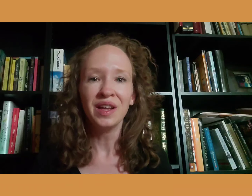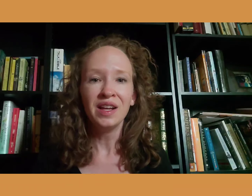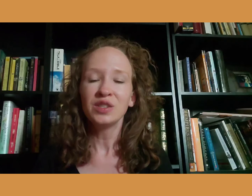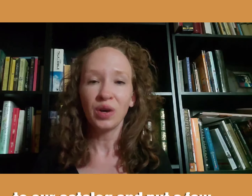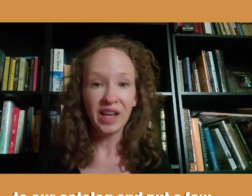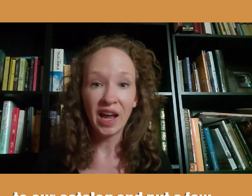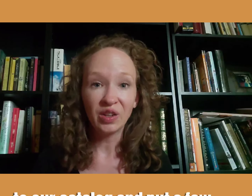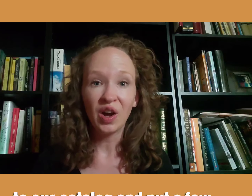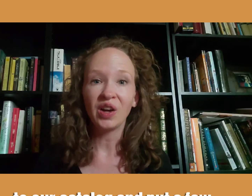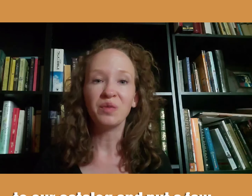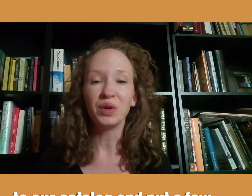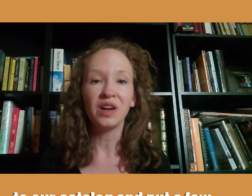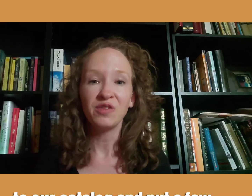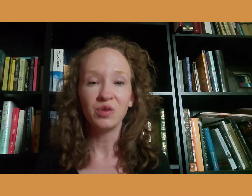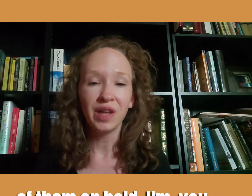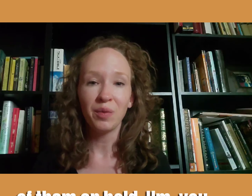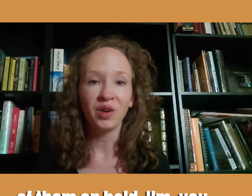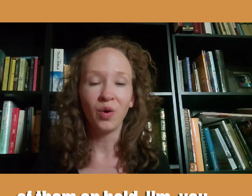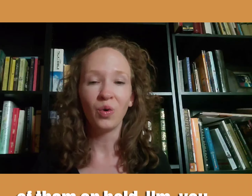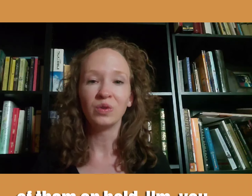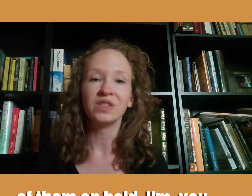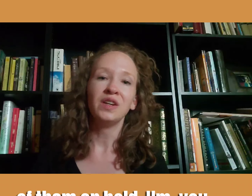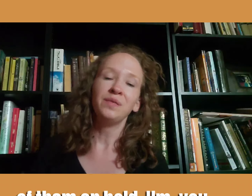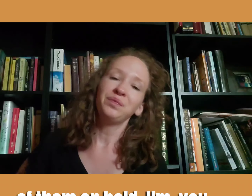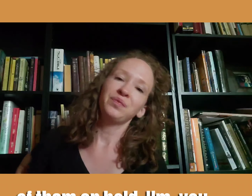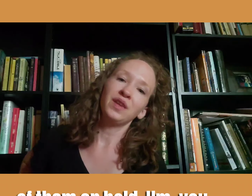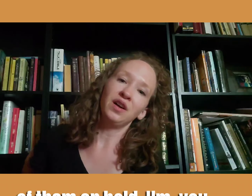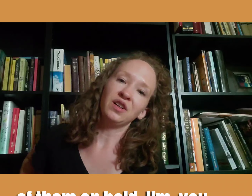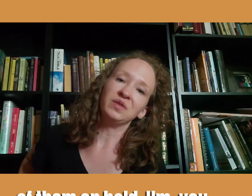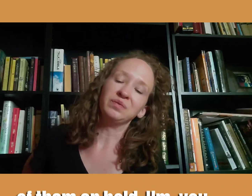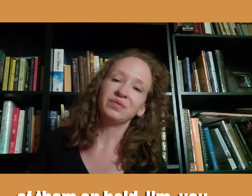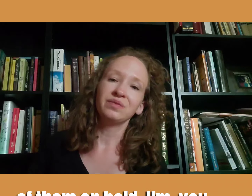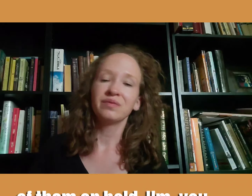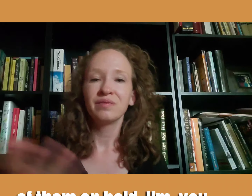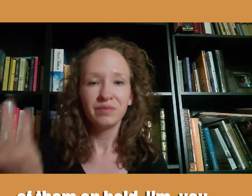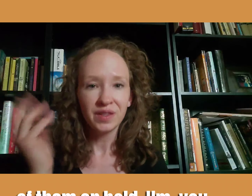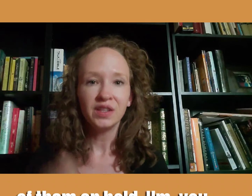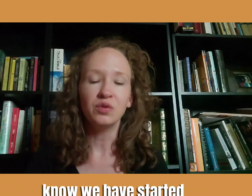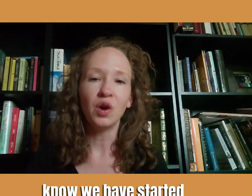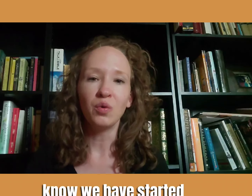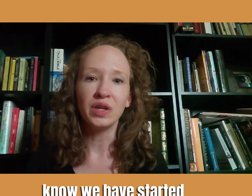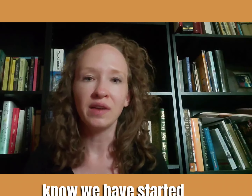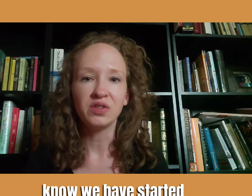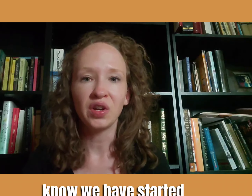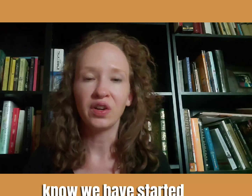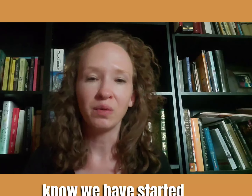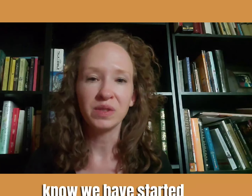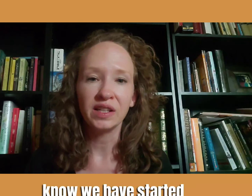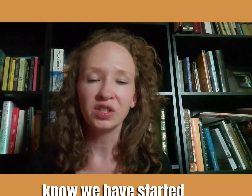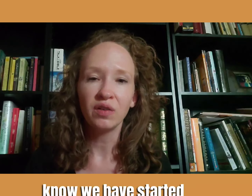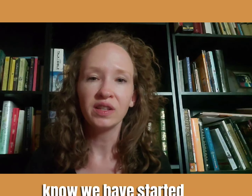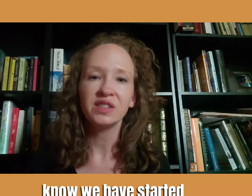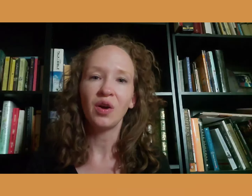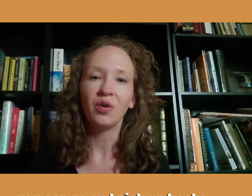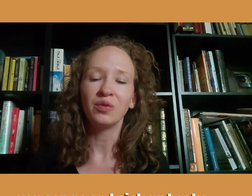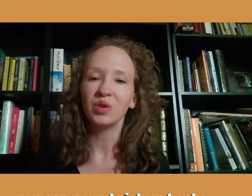tour catalog and put a few of them on hold you know we have started curbside service so you